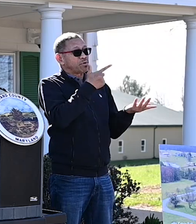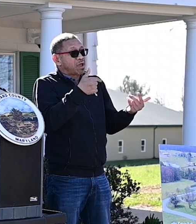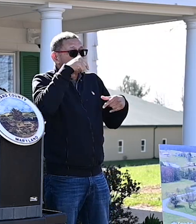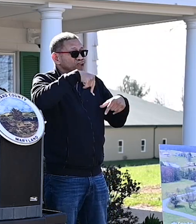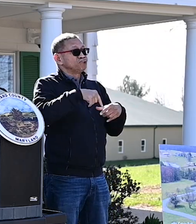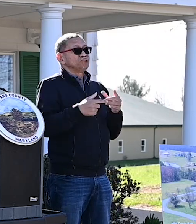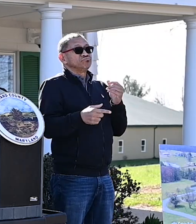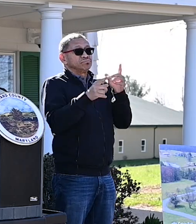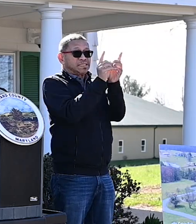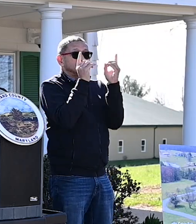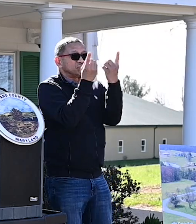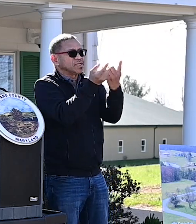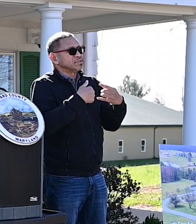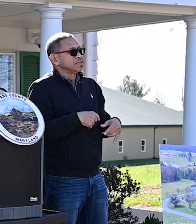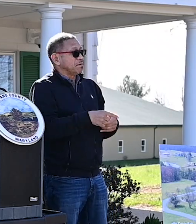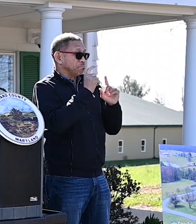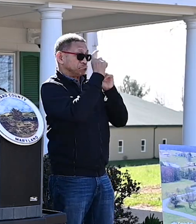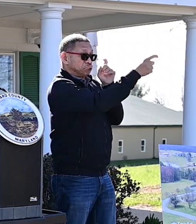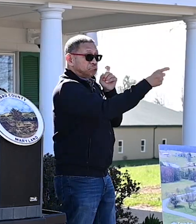has provided